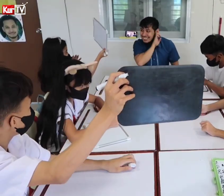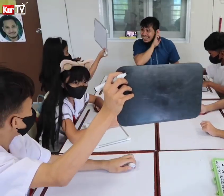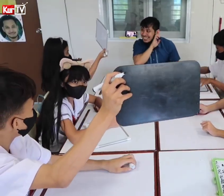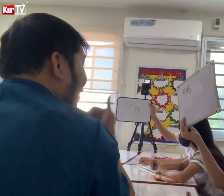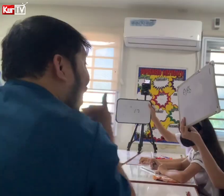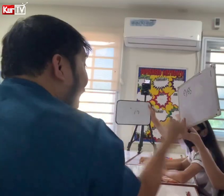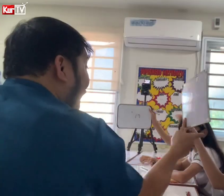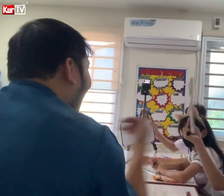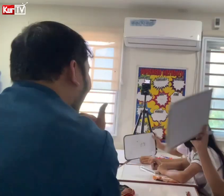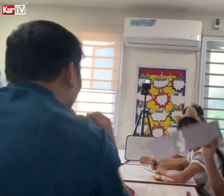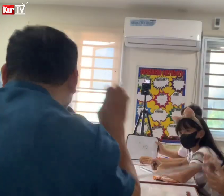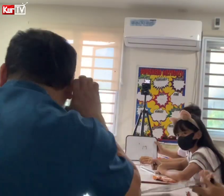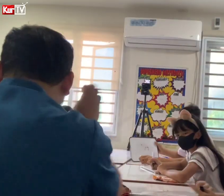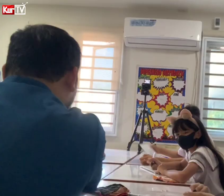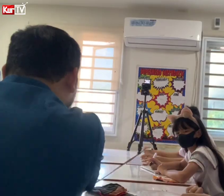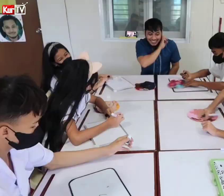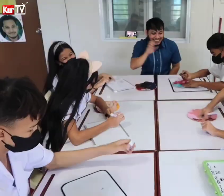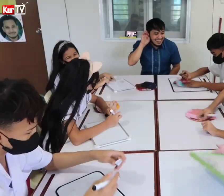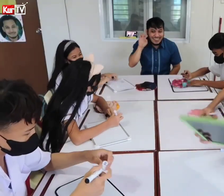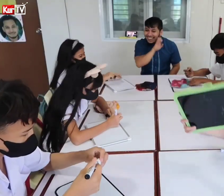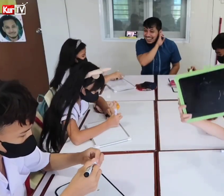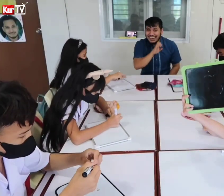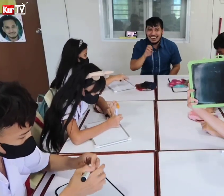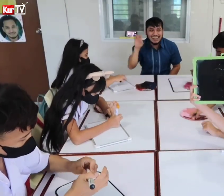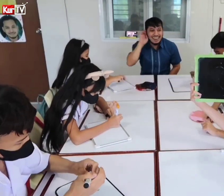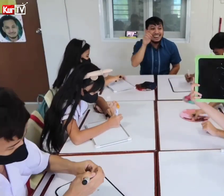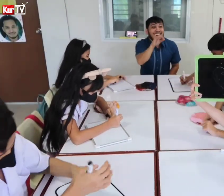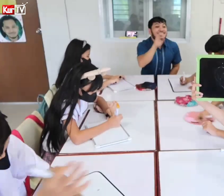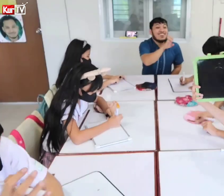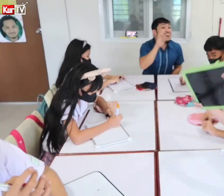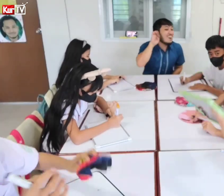Wrong, wrong. Ah, wrong.